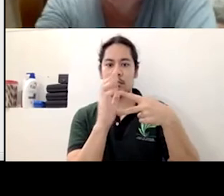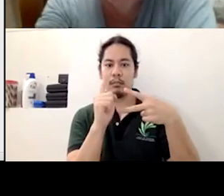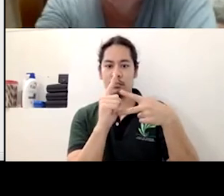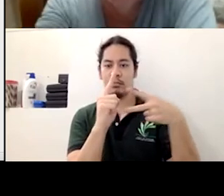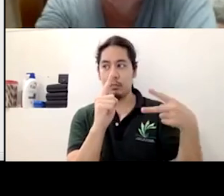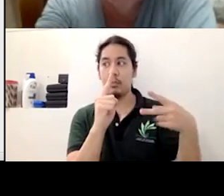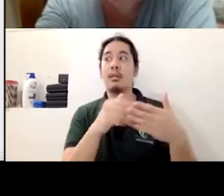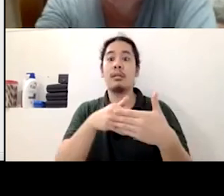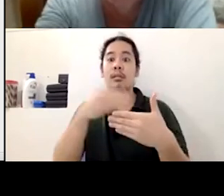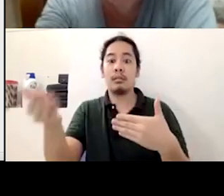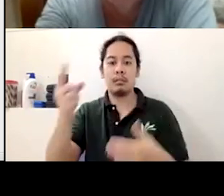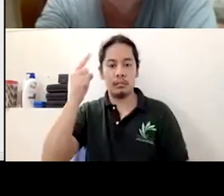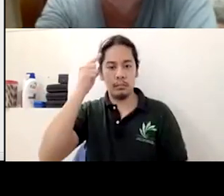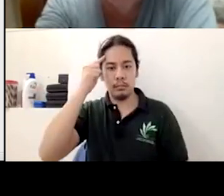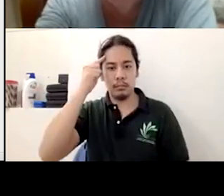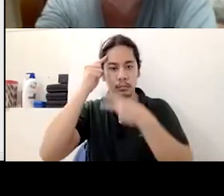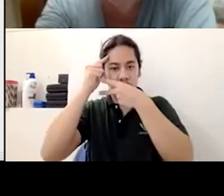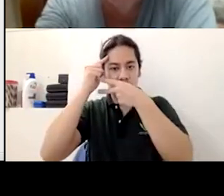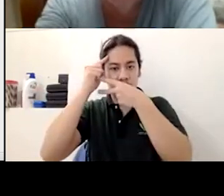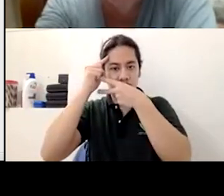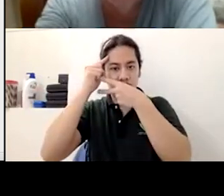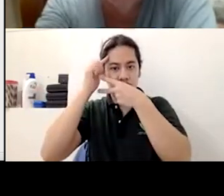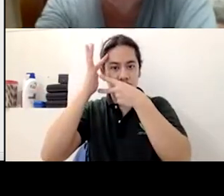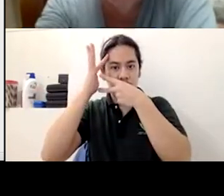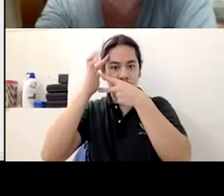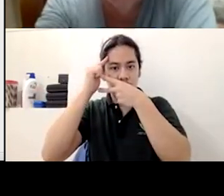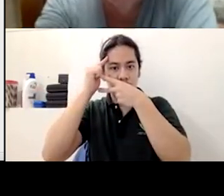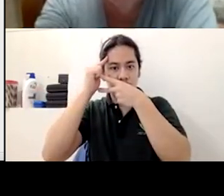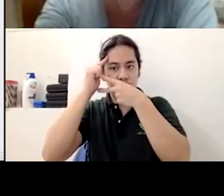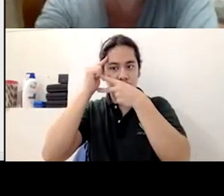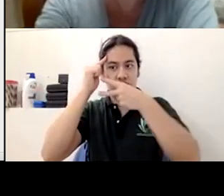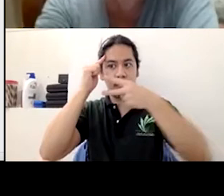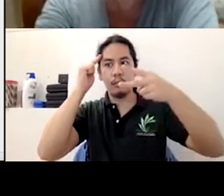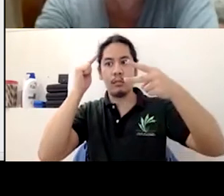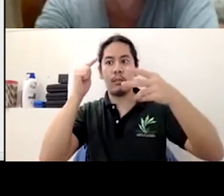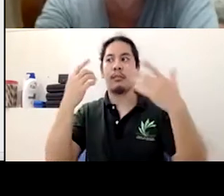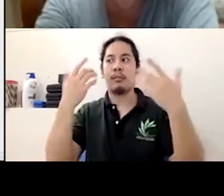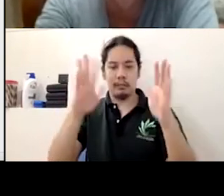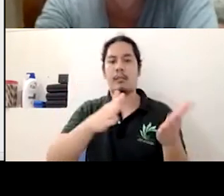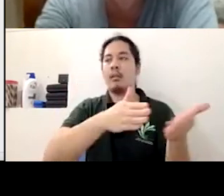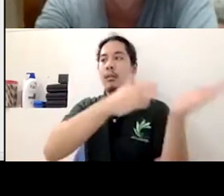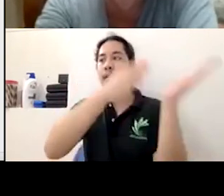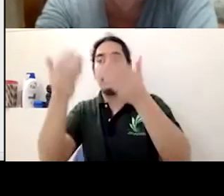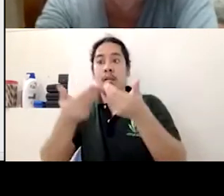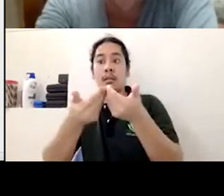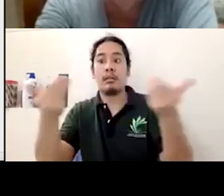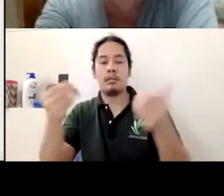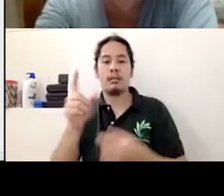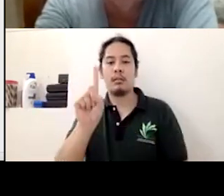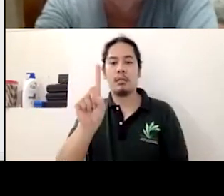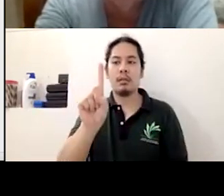so 100 doesn't have any movement. It just is oriented to the left. No. And then the next